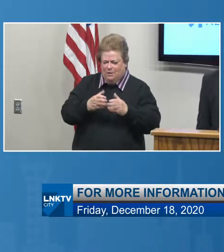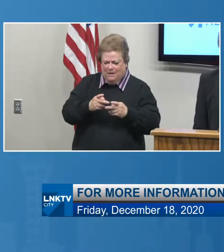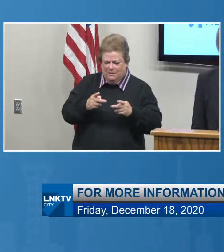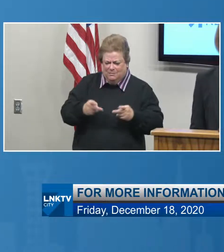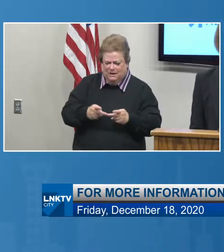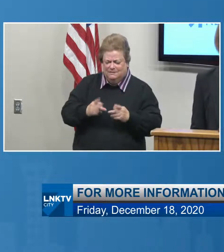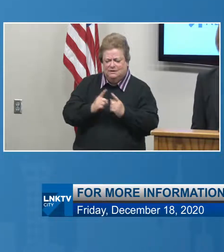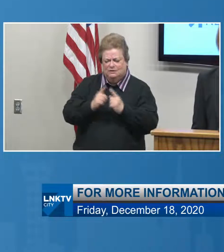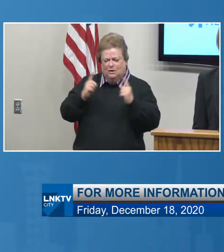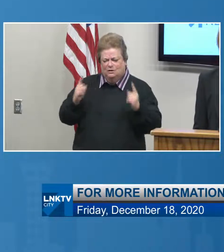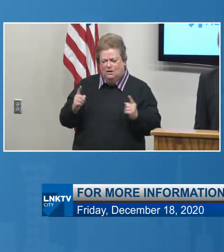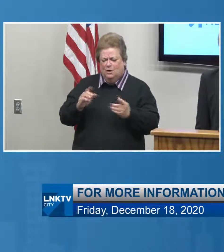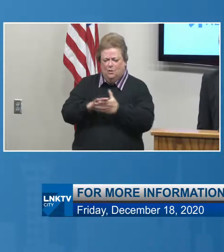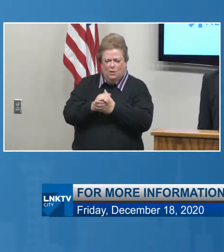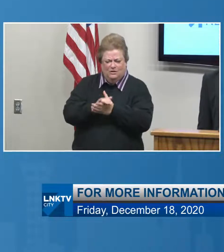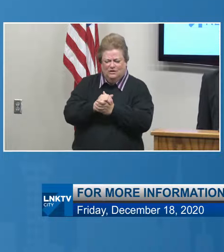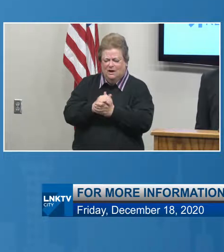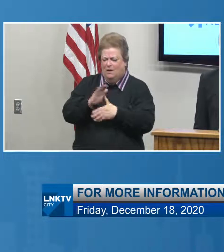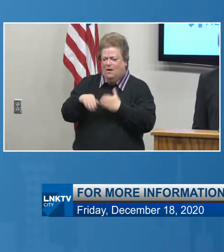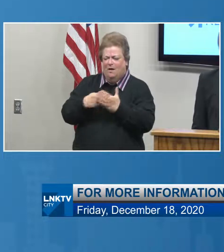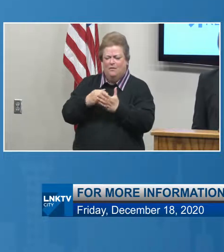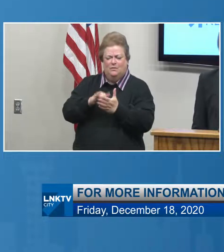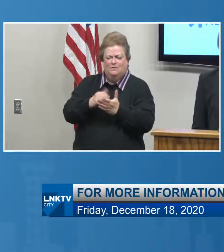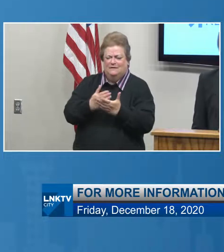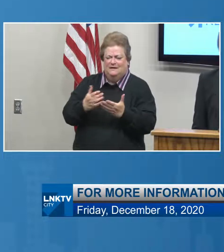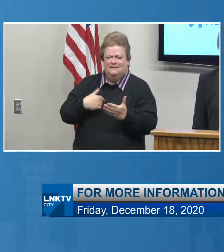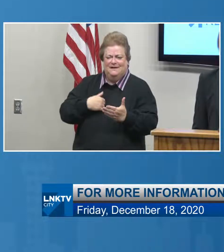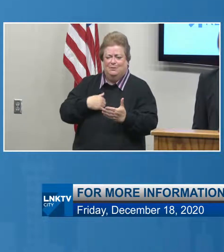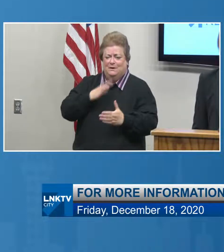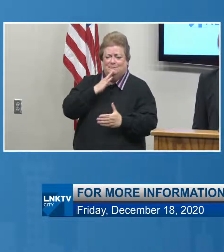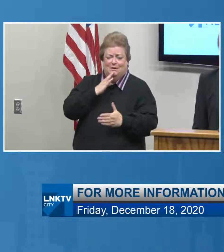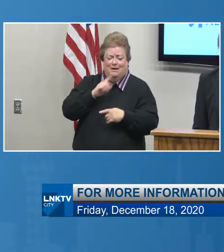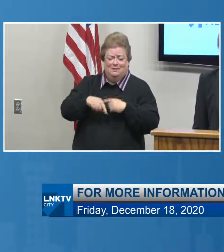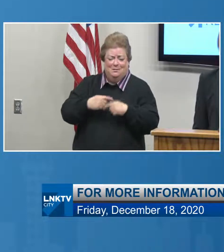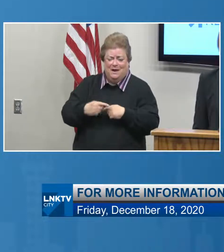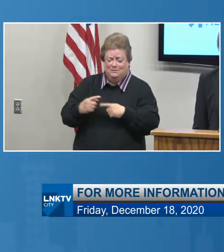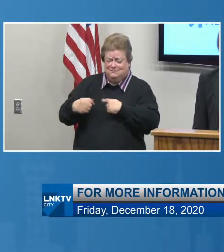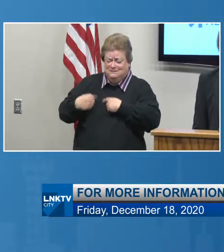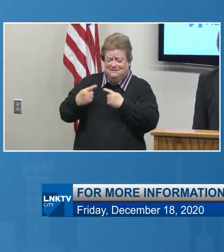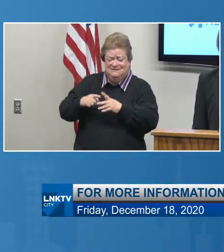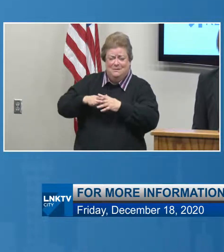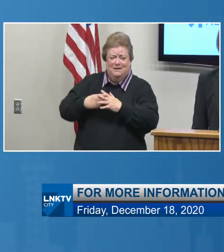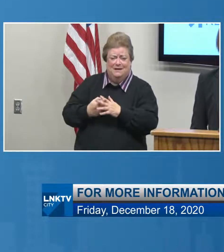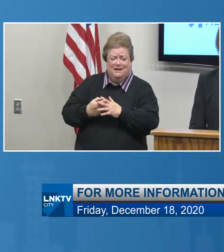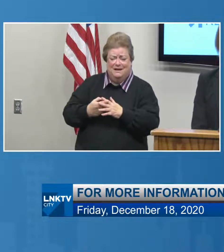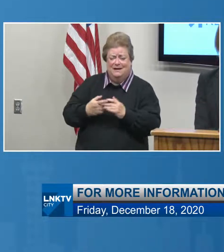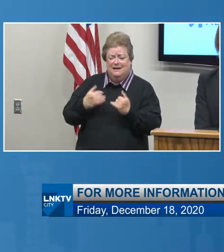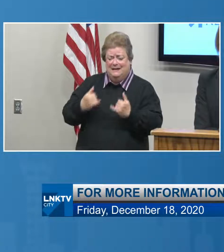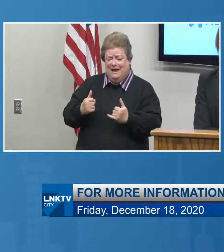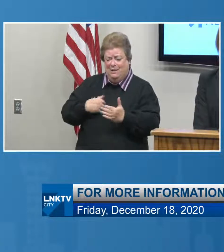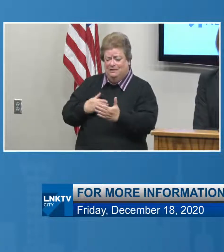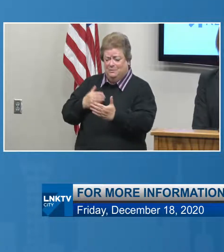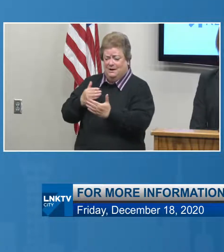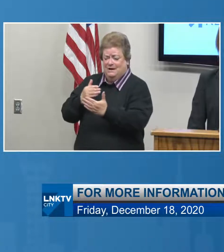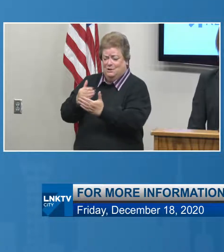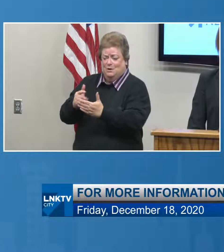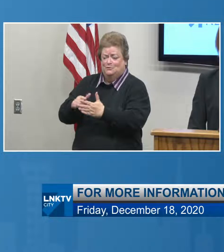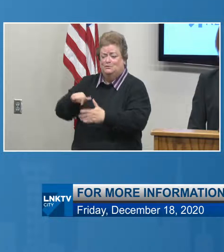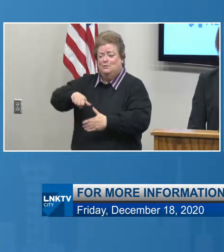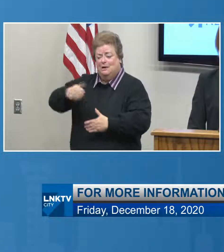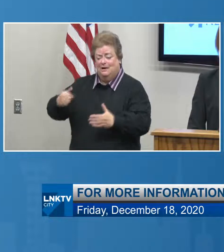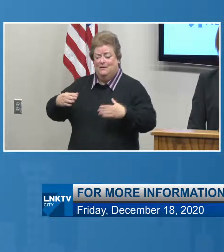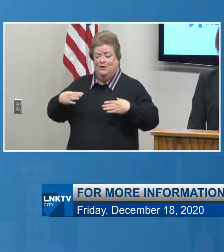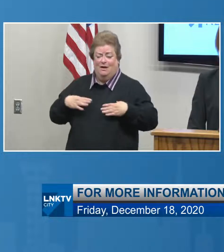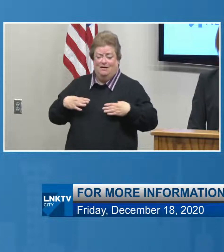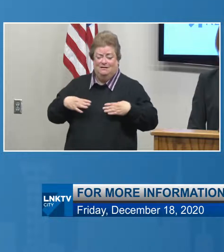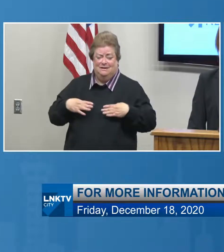distancing, washing our hands, all of those things we've talked about from the beginning, particularly as we approach another holiday week in the next